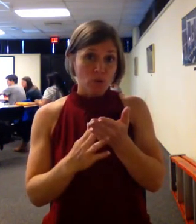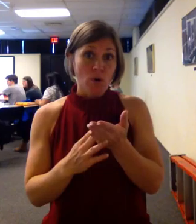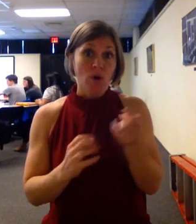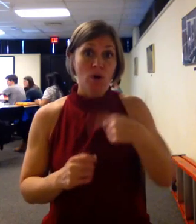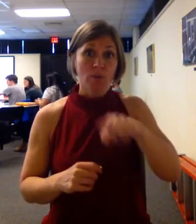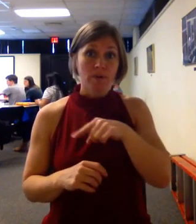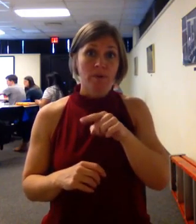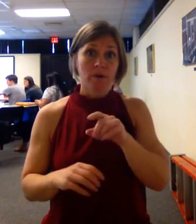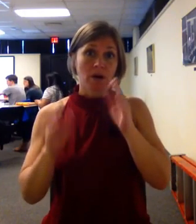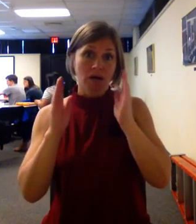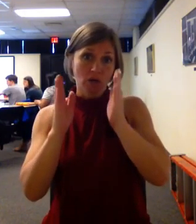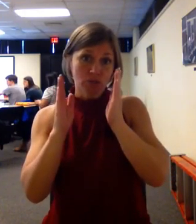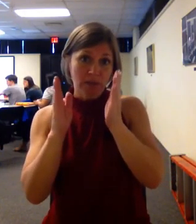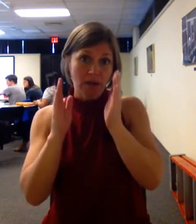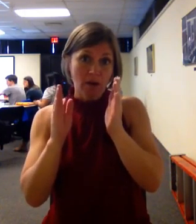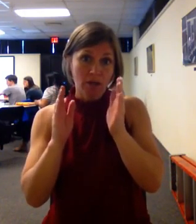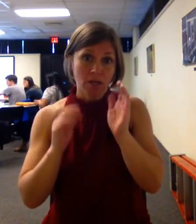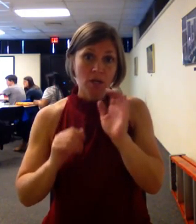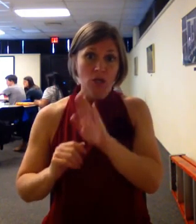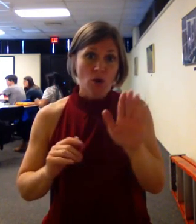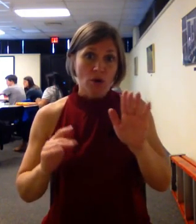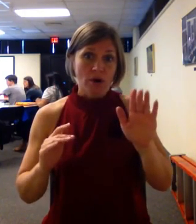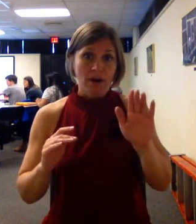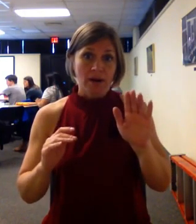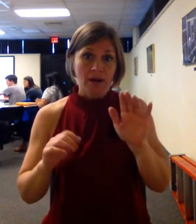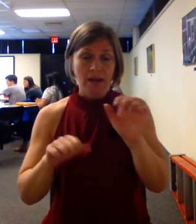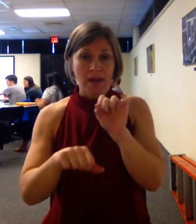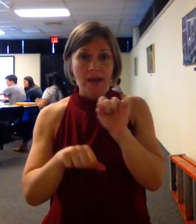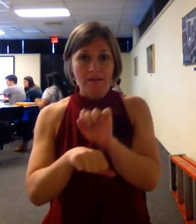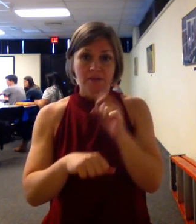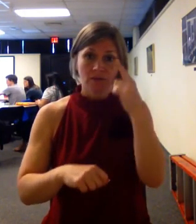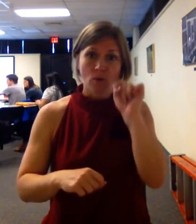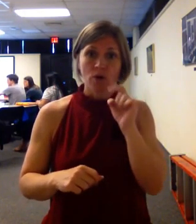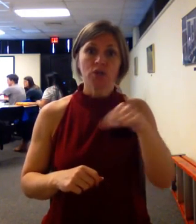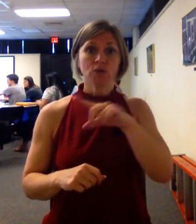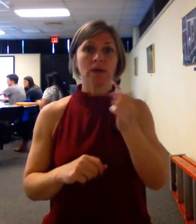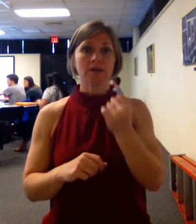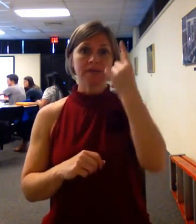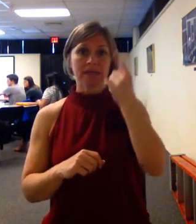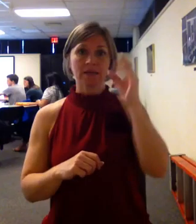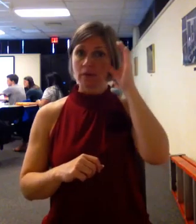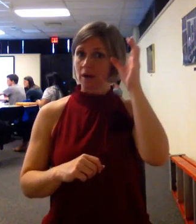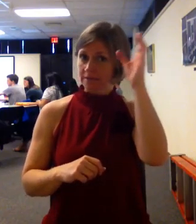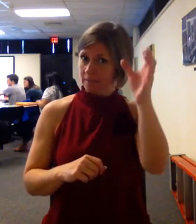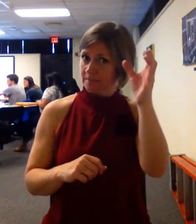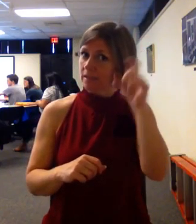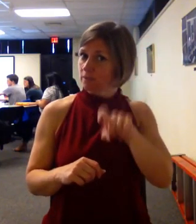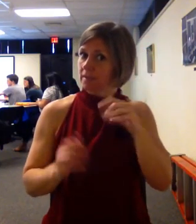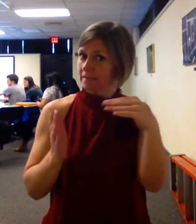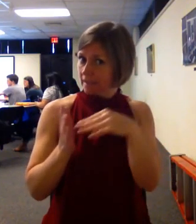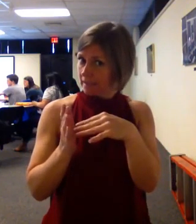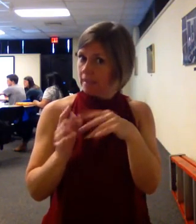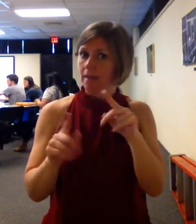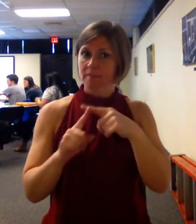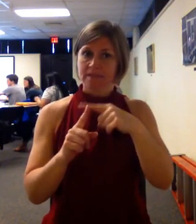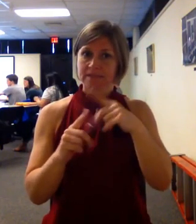your efforts on, like I said, the concepts, so you guys can understand what you need to be studying there, as well as the calculations. And then